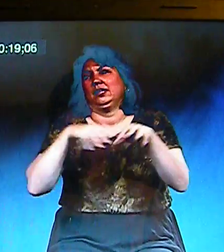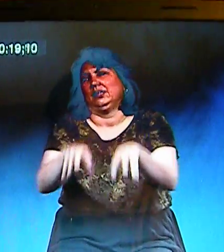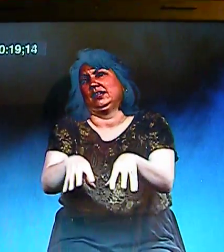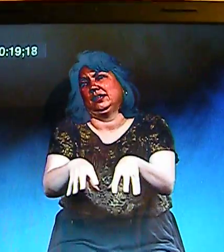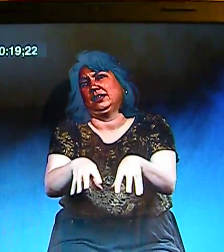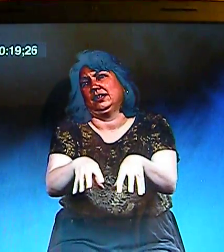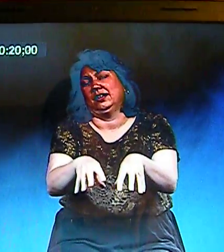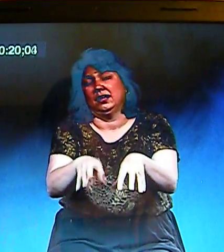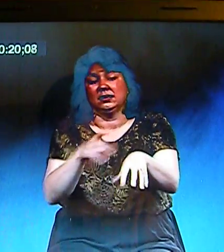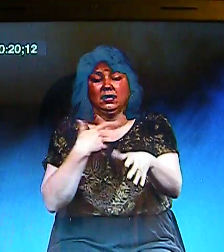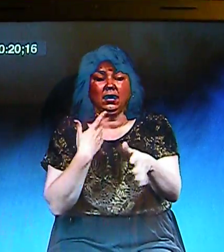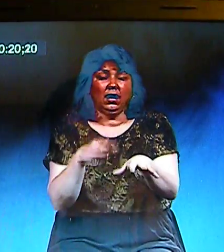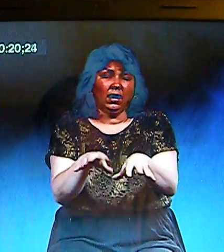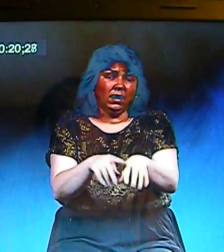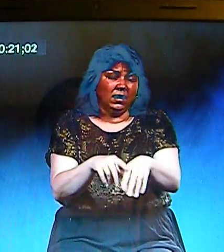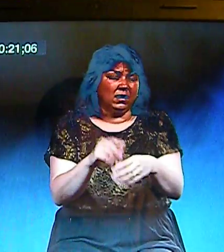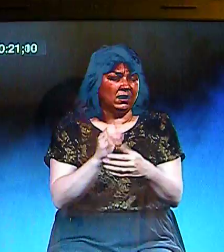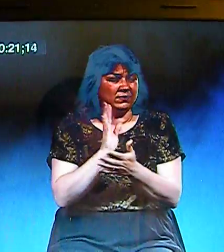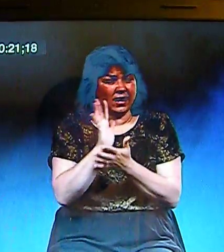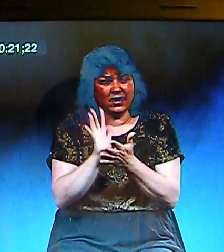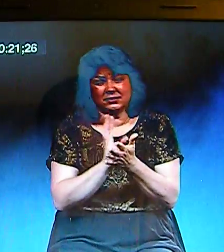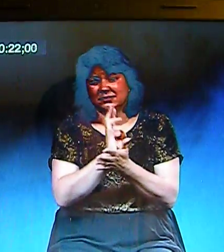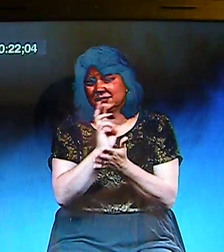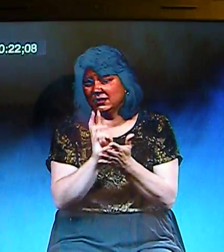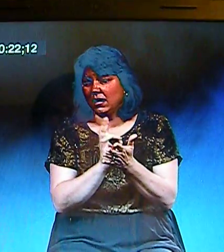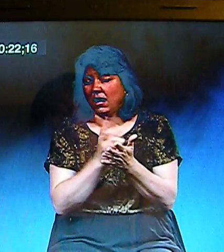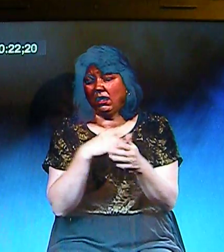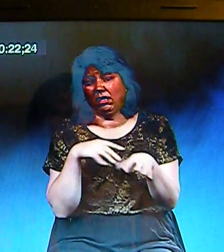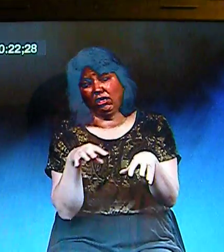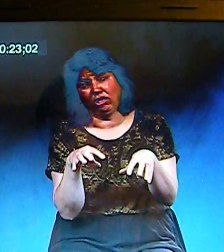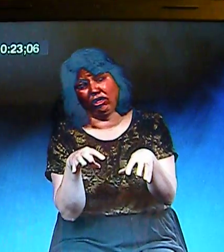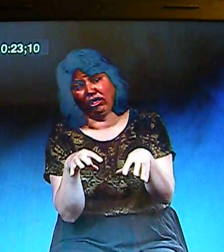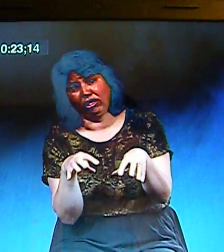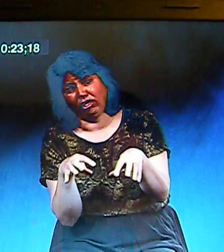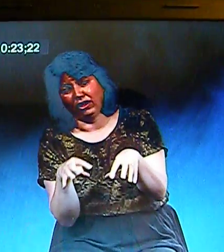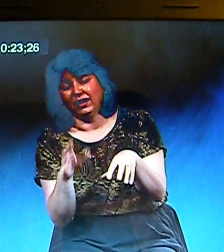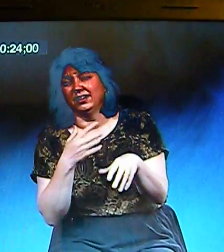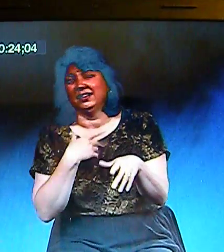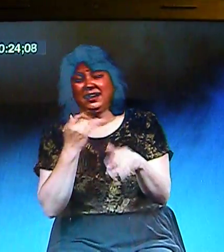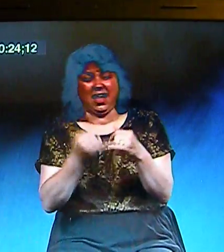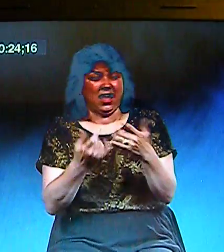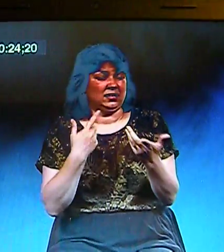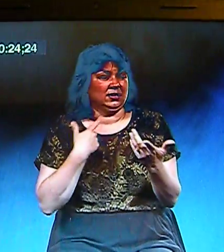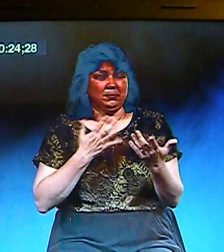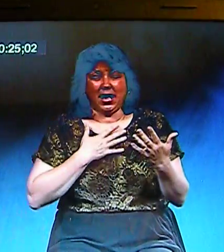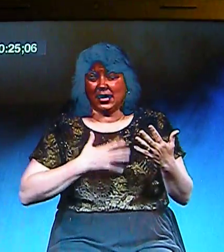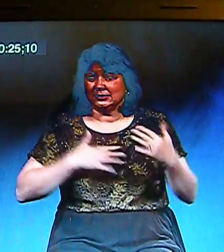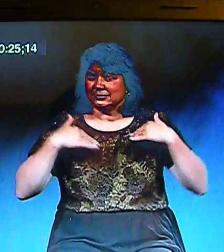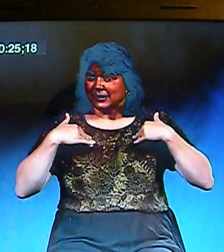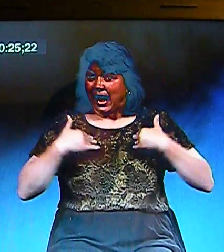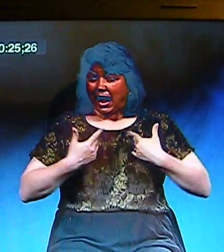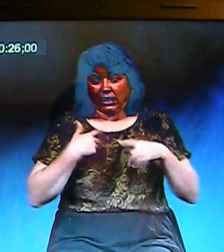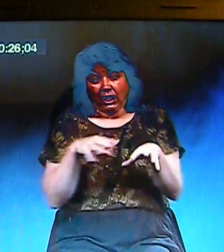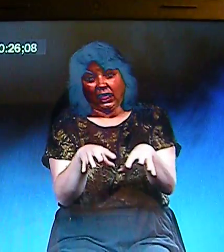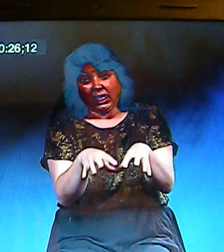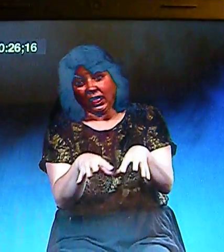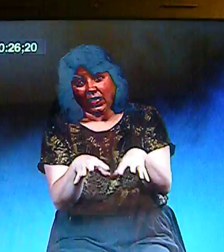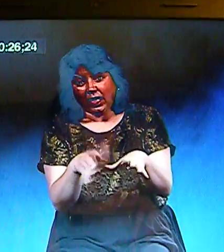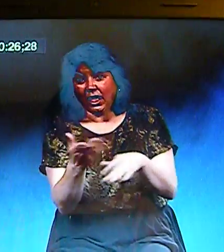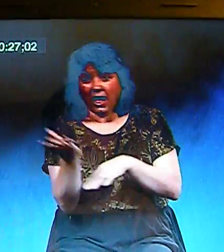was not going away. So again, I soaked my hands in the ice water, and after